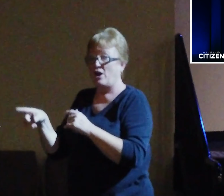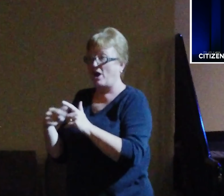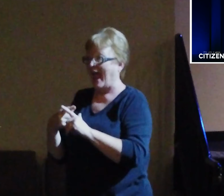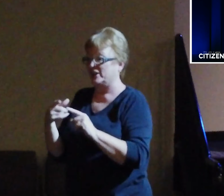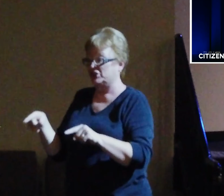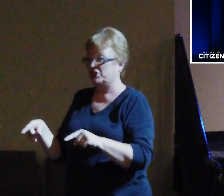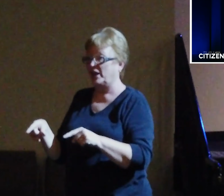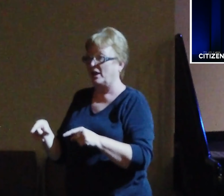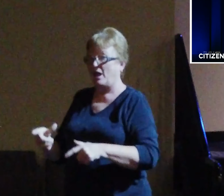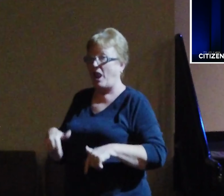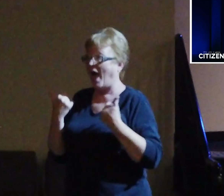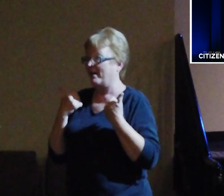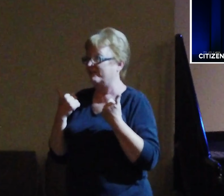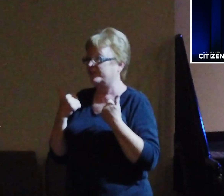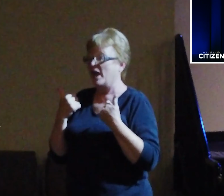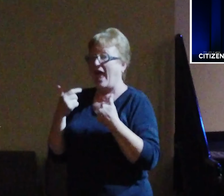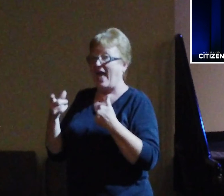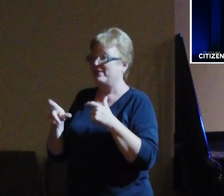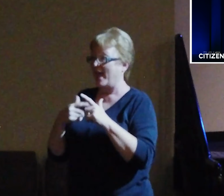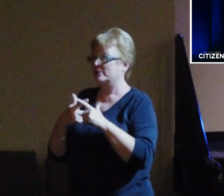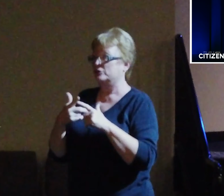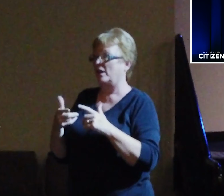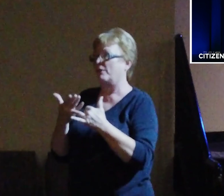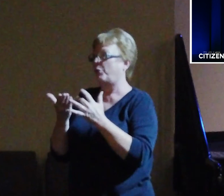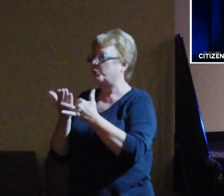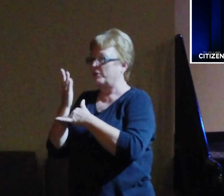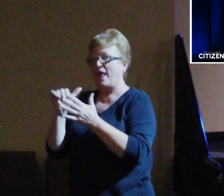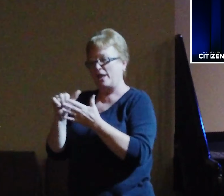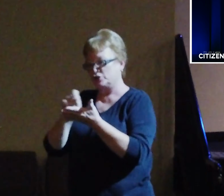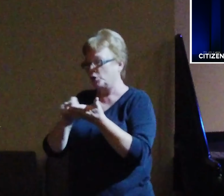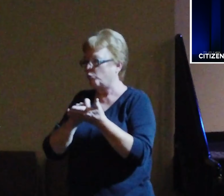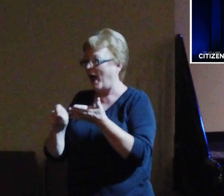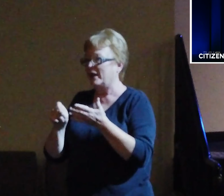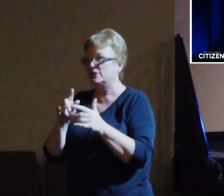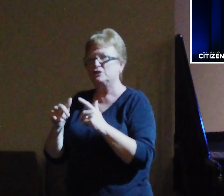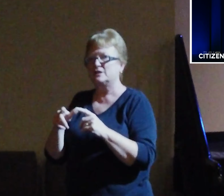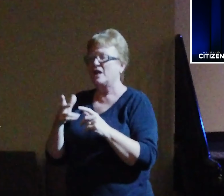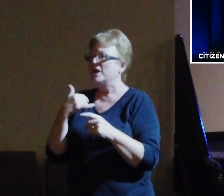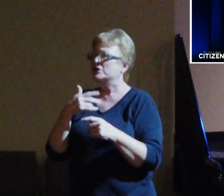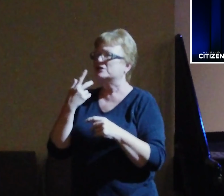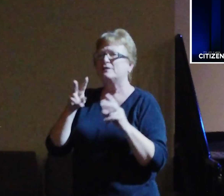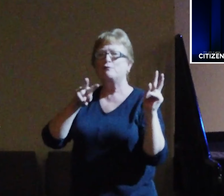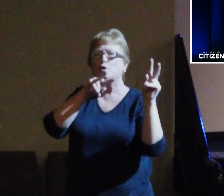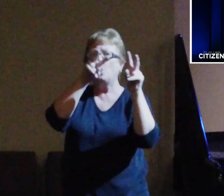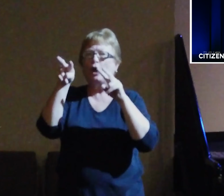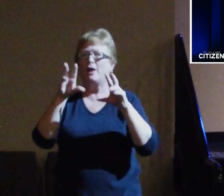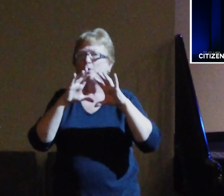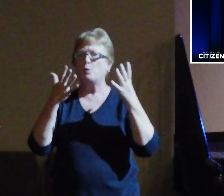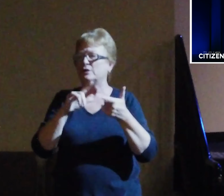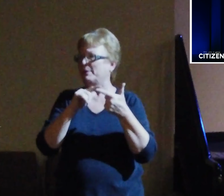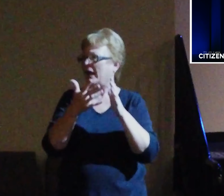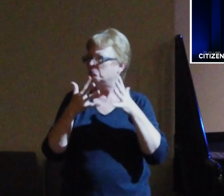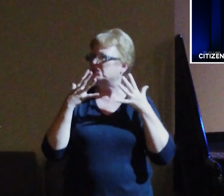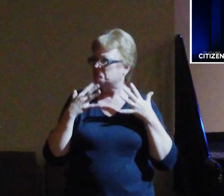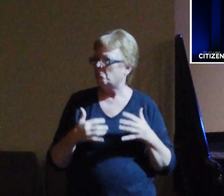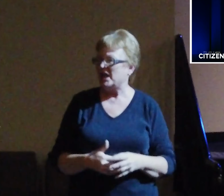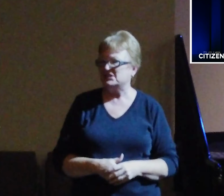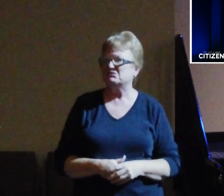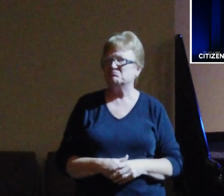But she says this, this beautiful, simple thing. She says, if you look at the world, you'll be distressed. I agree.